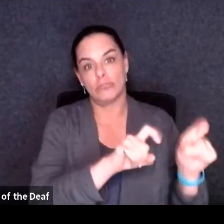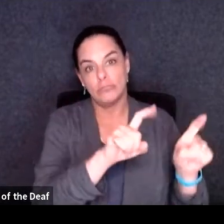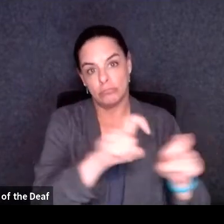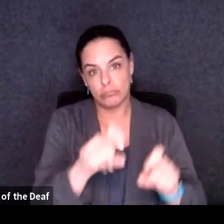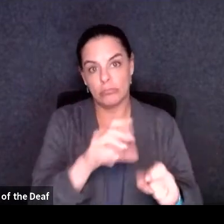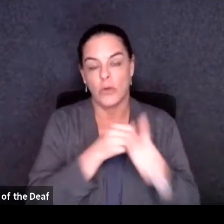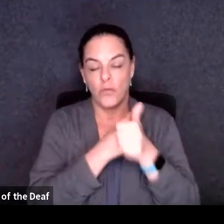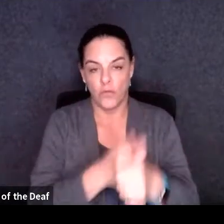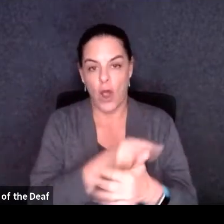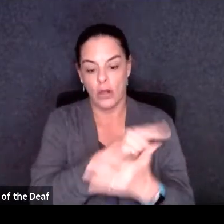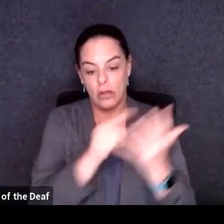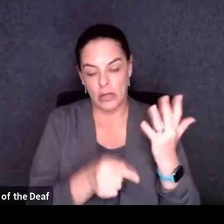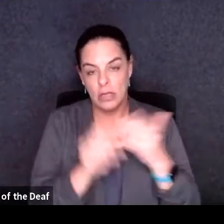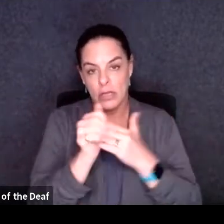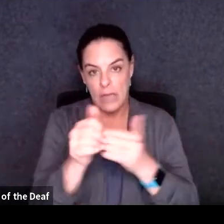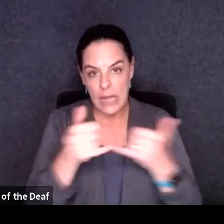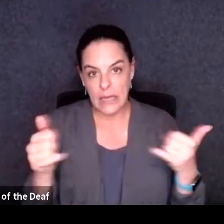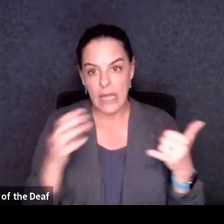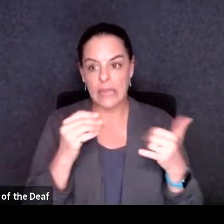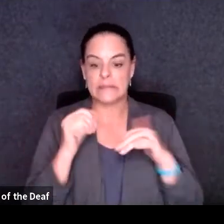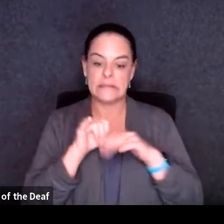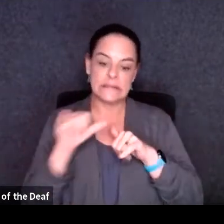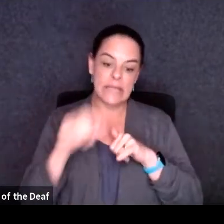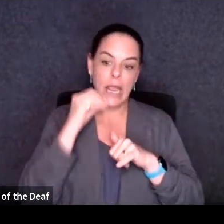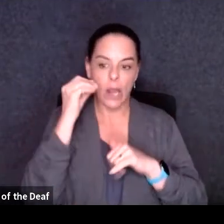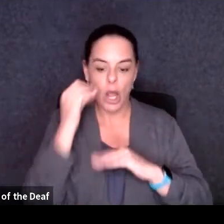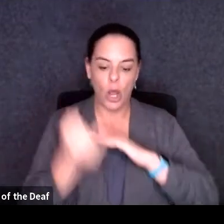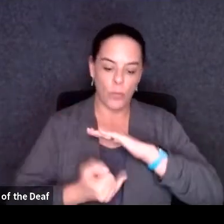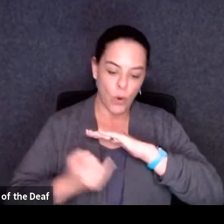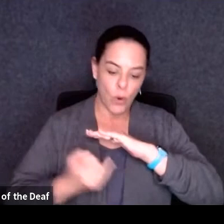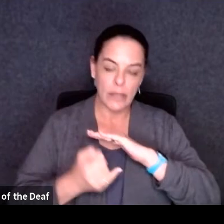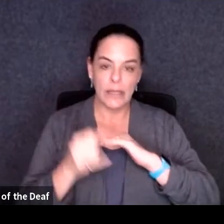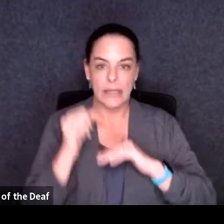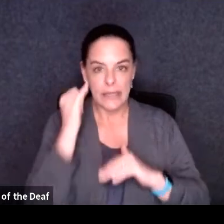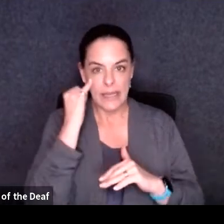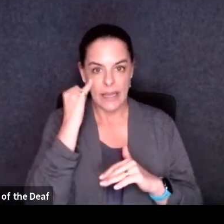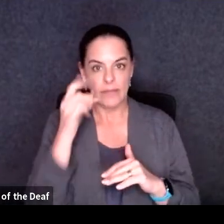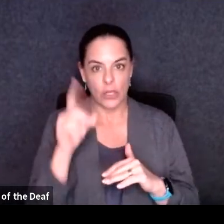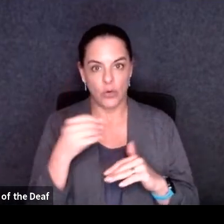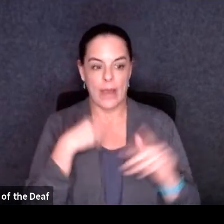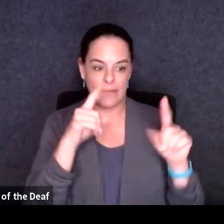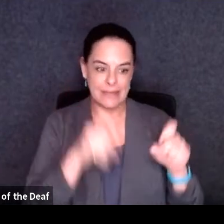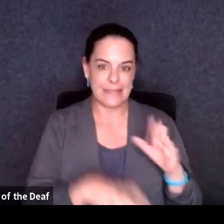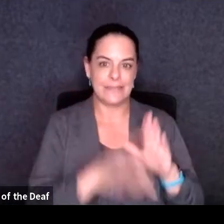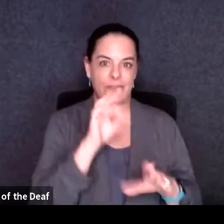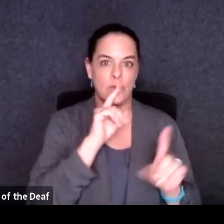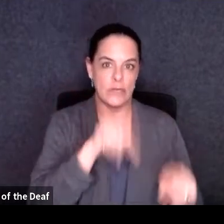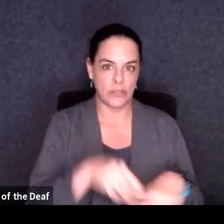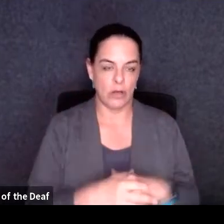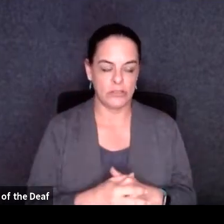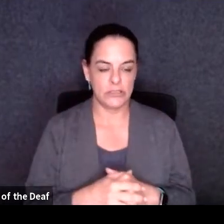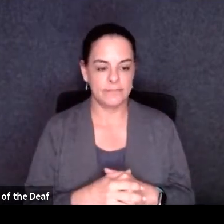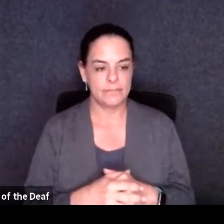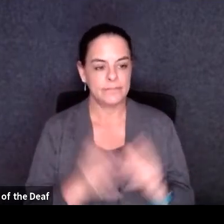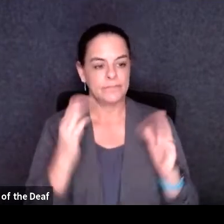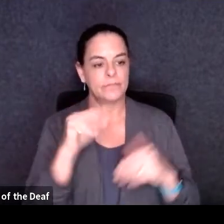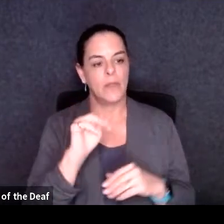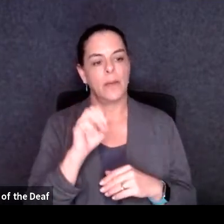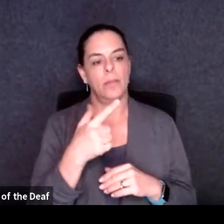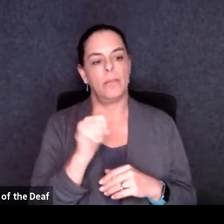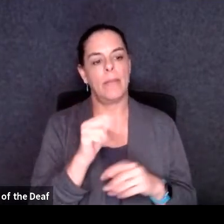follow the guidelines and stay home and isolate and quarantine as appropriate if they do get tested and find out results. From Megan